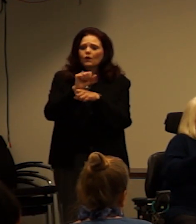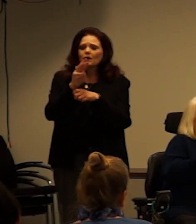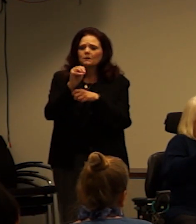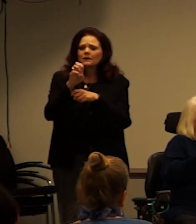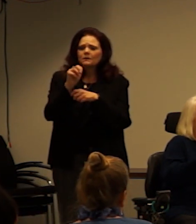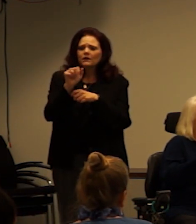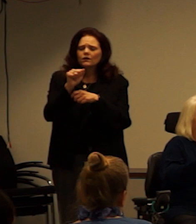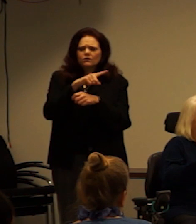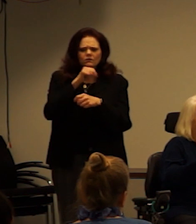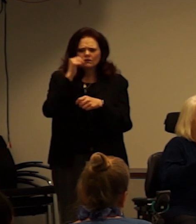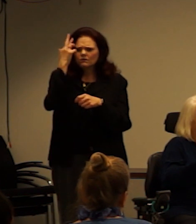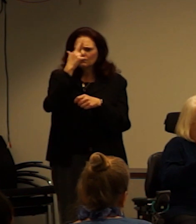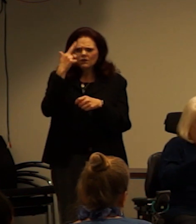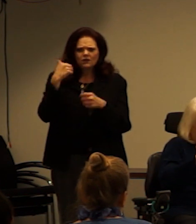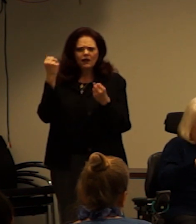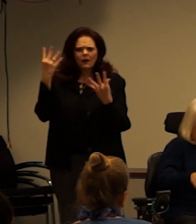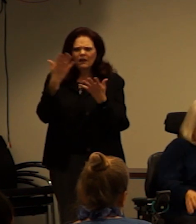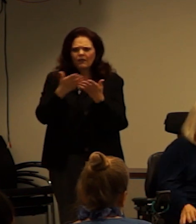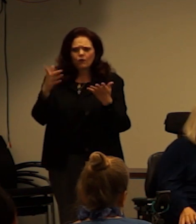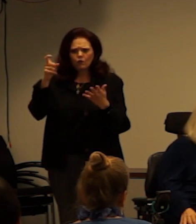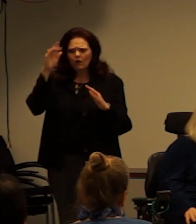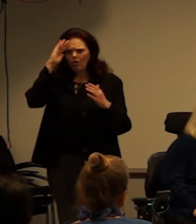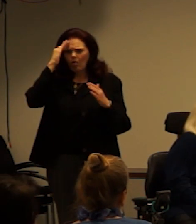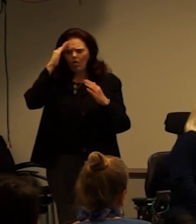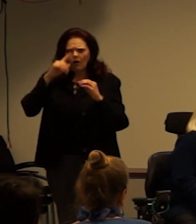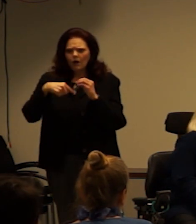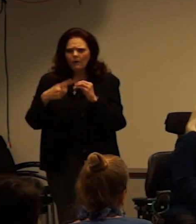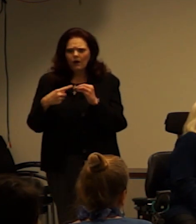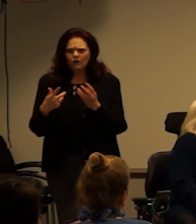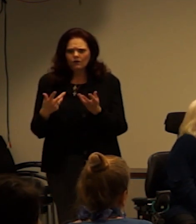how many things I needed to worry about.